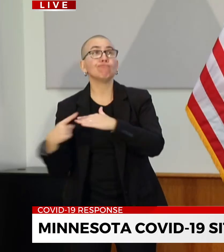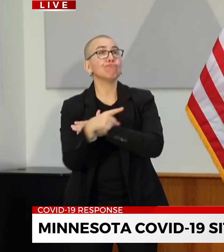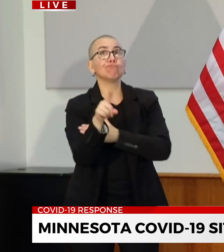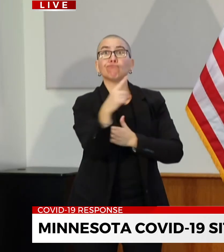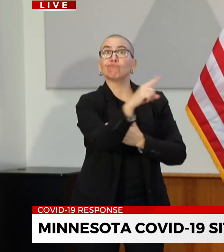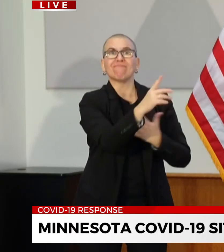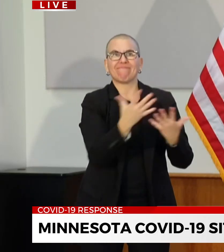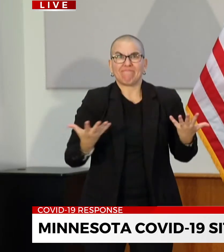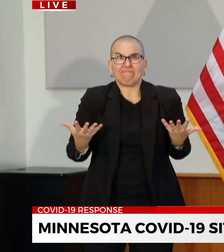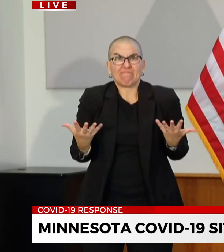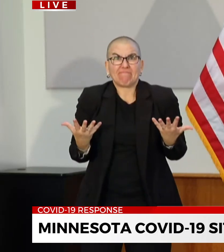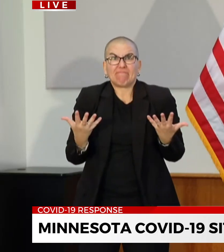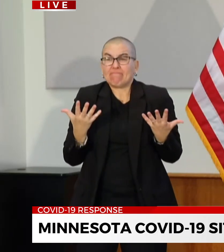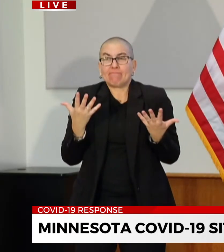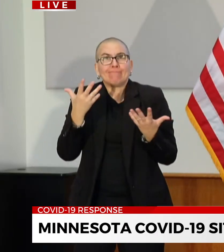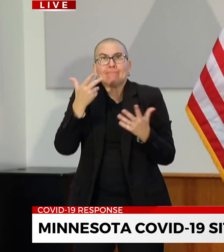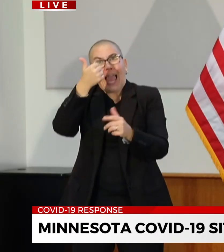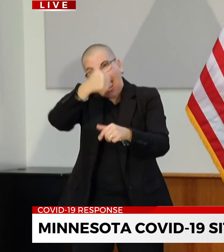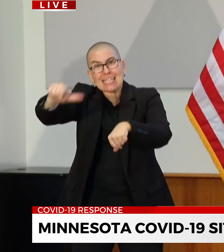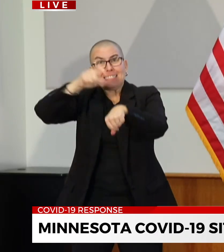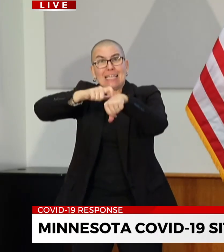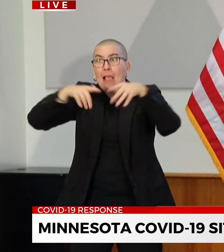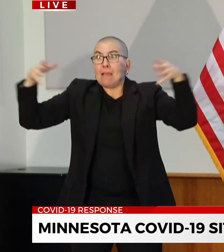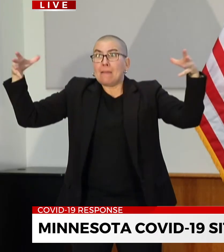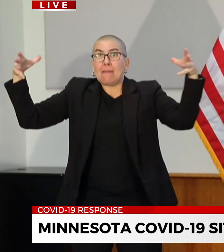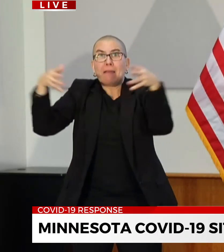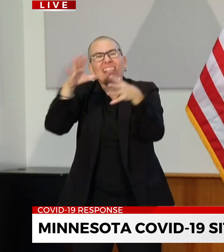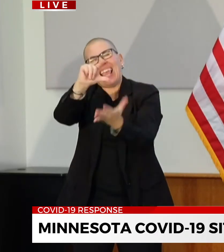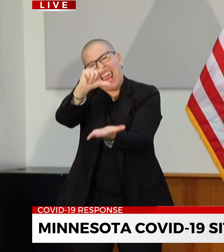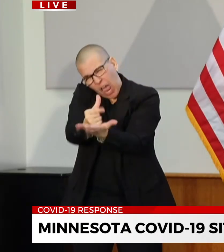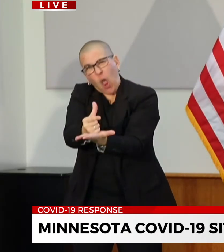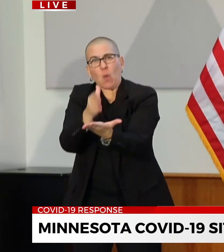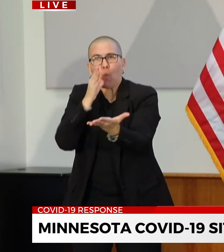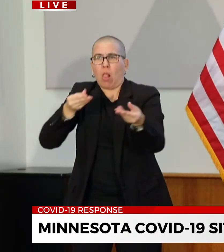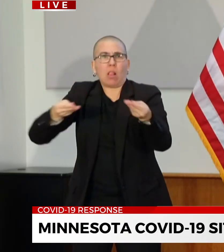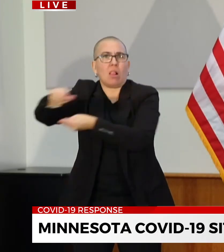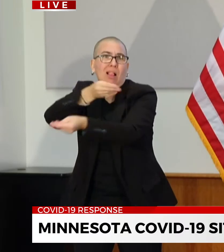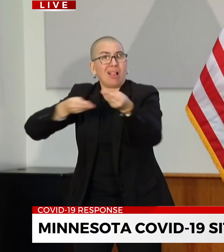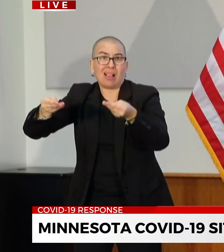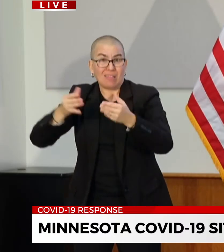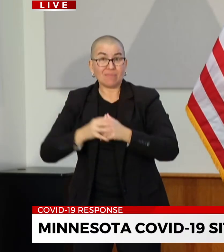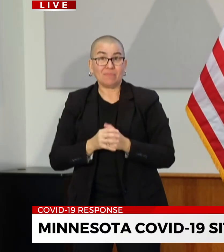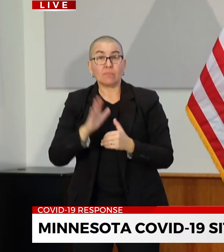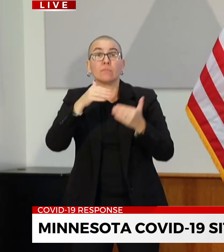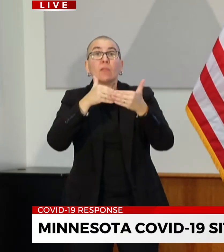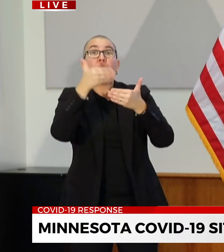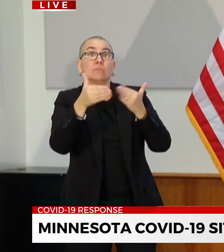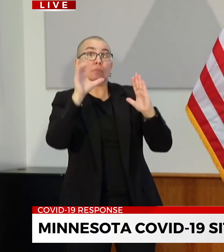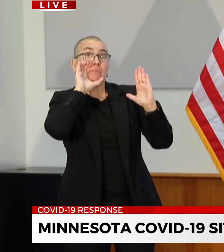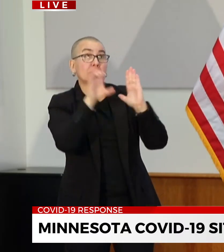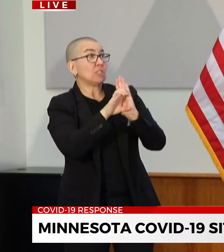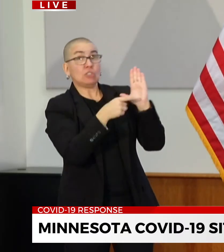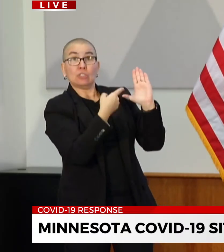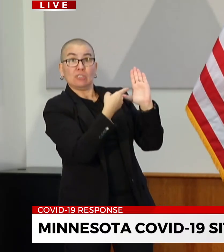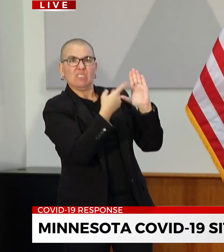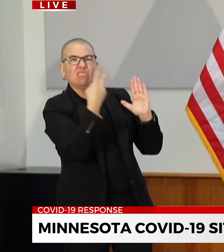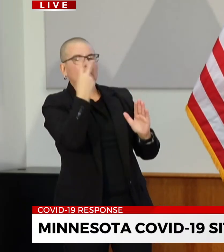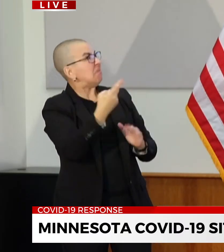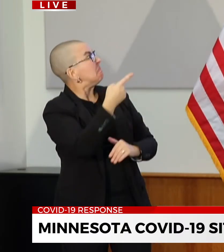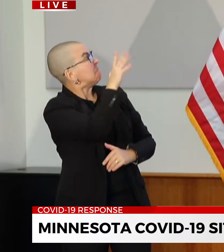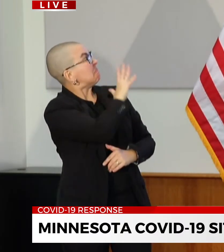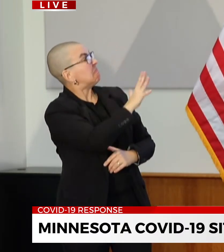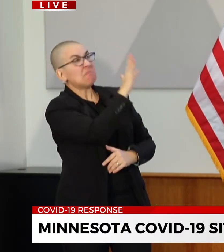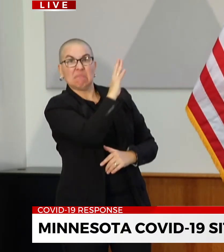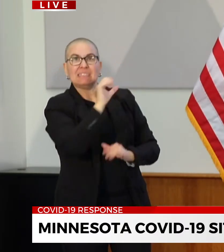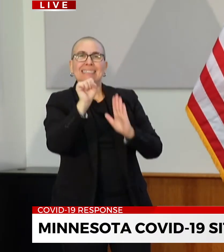The next picture shows how this has truly become a statewide phenomenon. This virus is in every